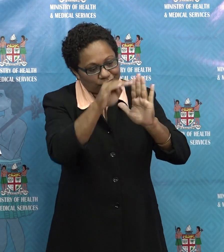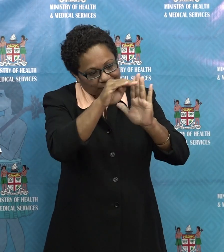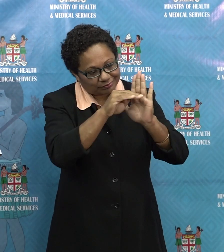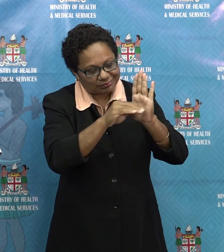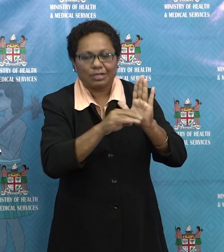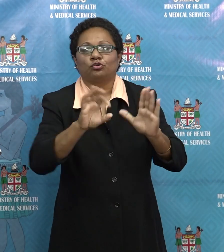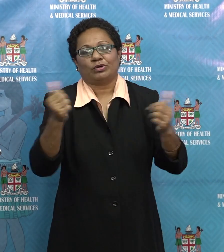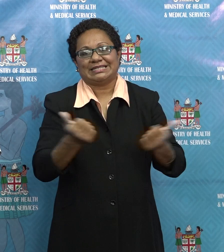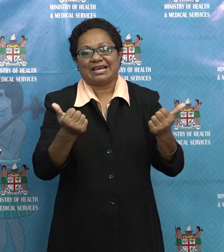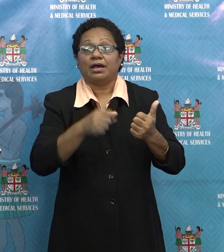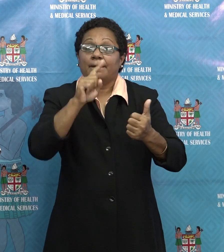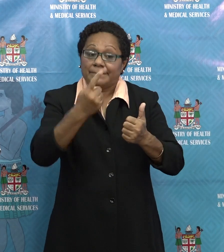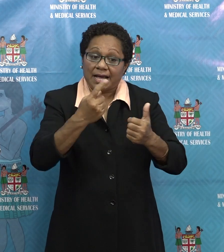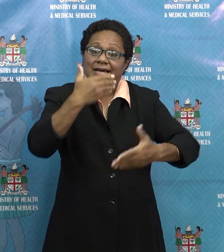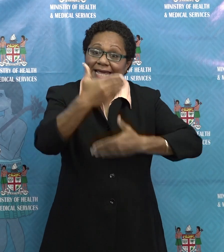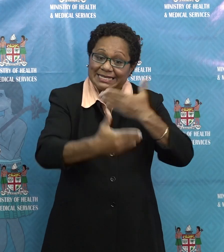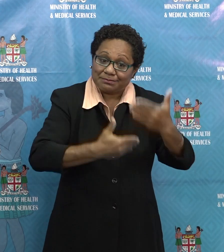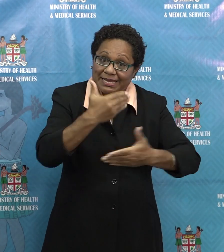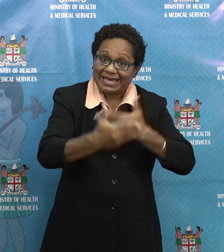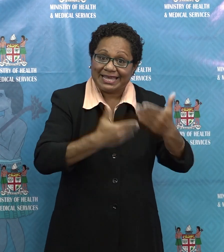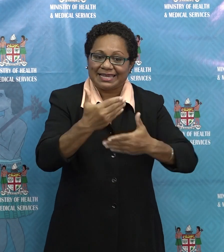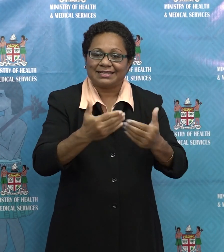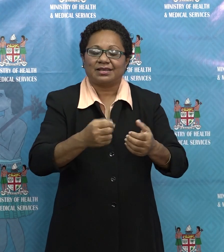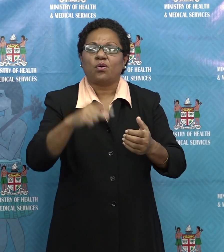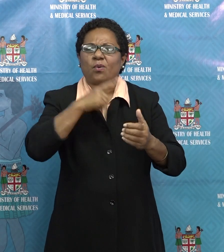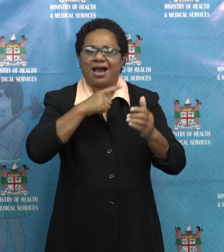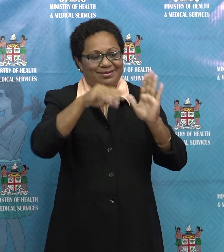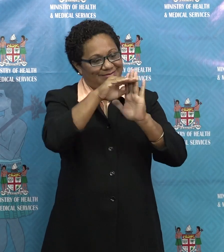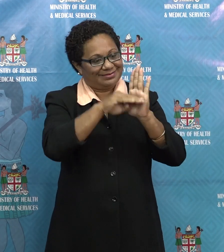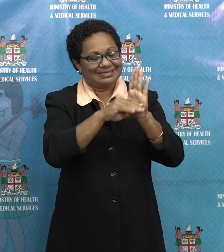explain how our measures work and why it's important that we adhere to them.